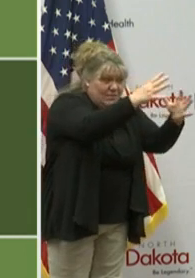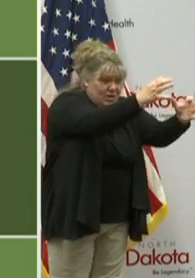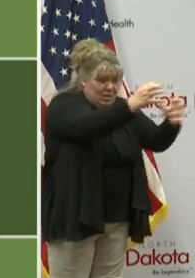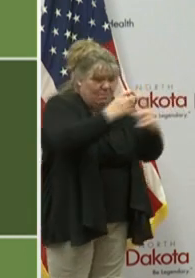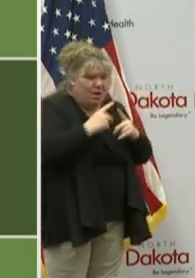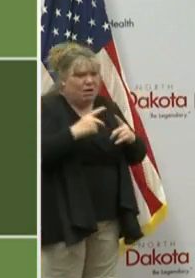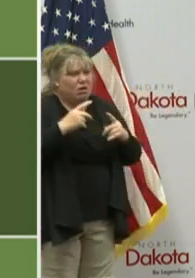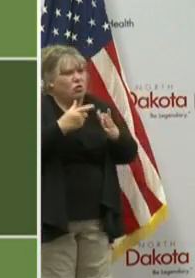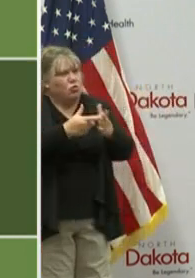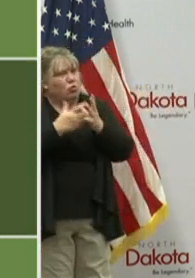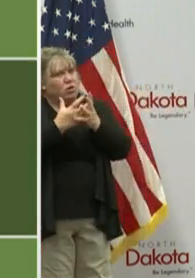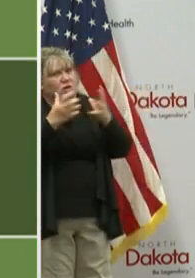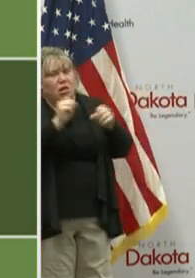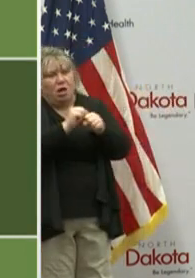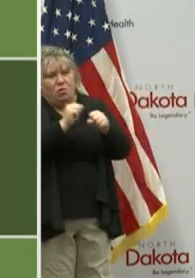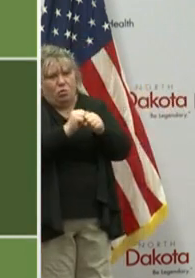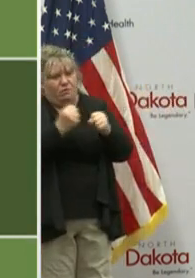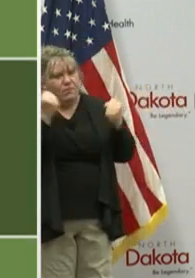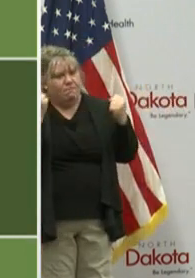many people.